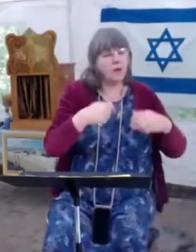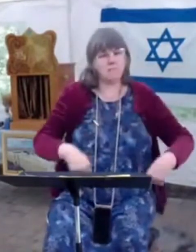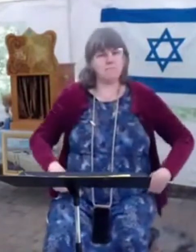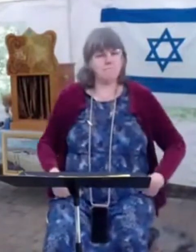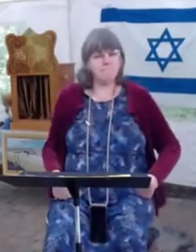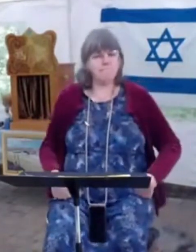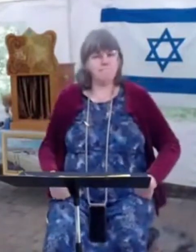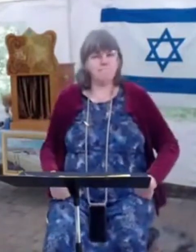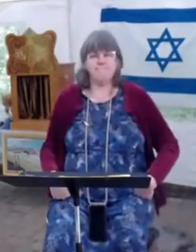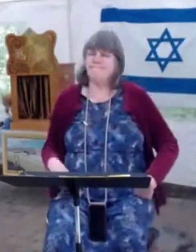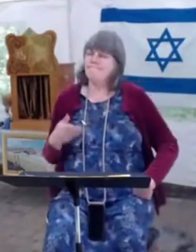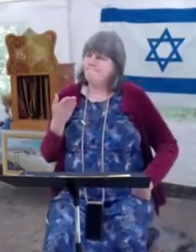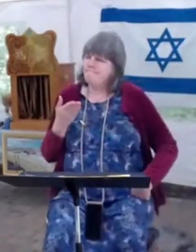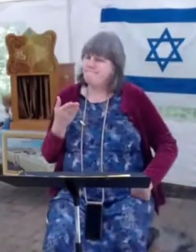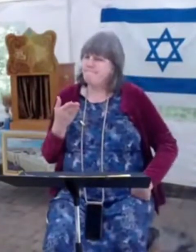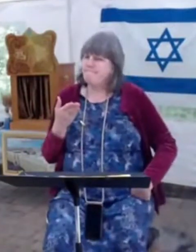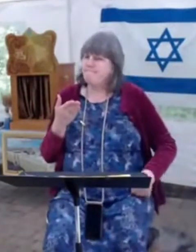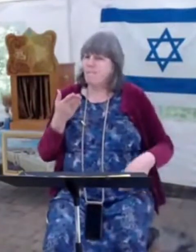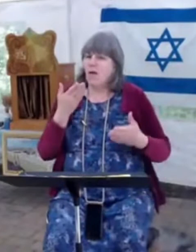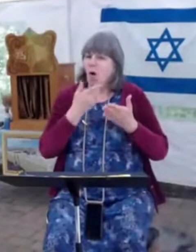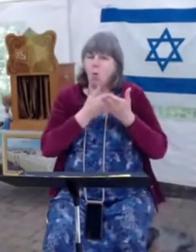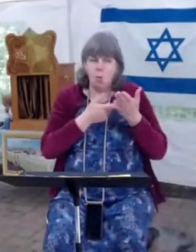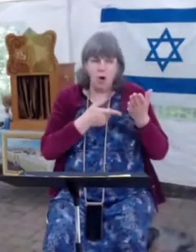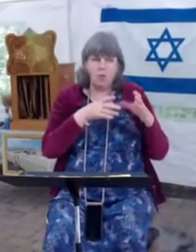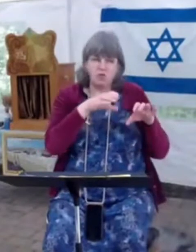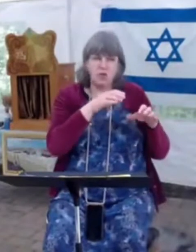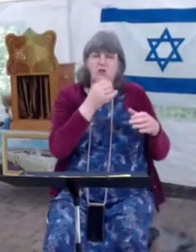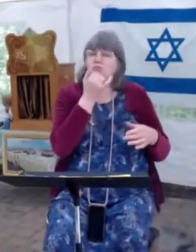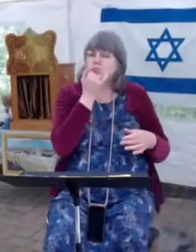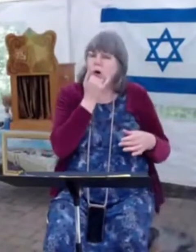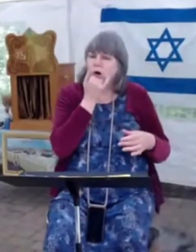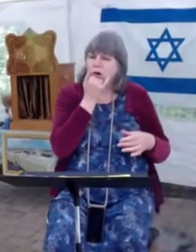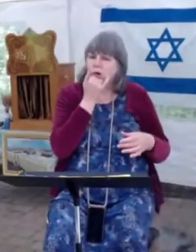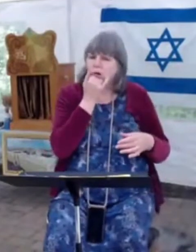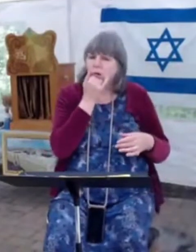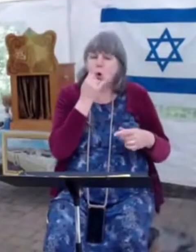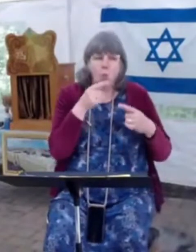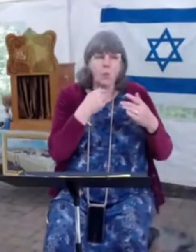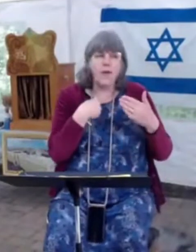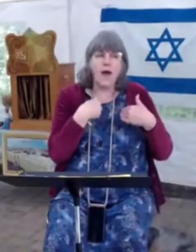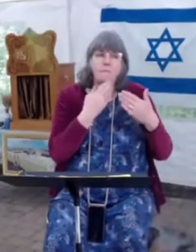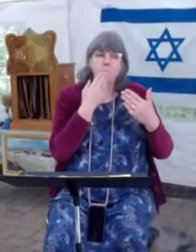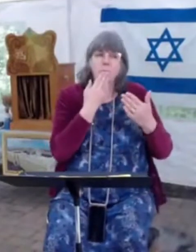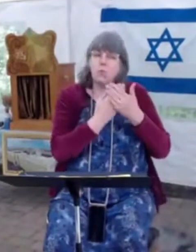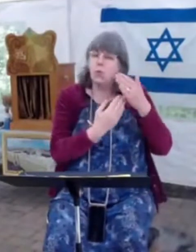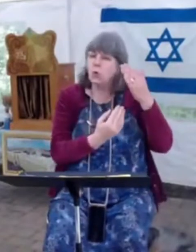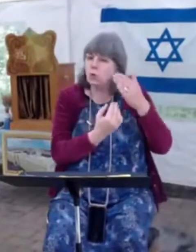other, what we are doing is wrong. At a time of good news,